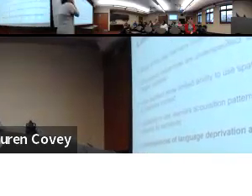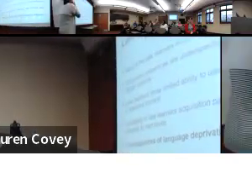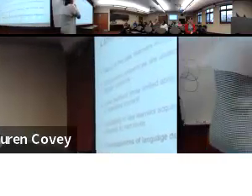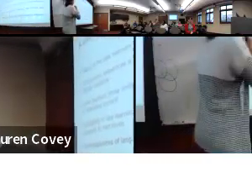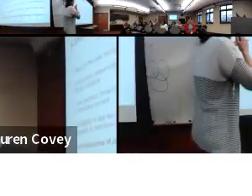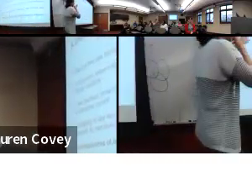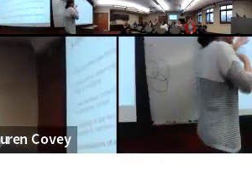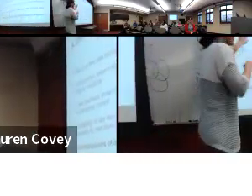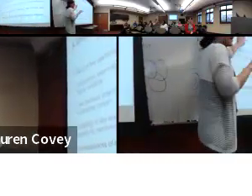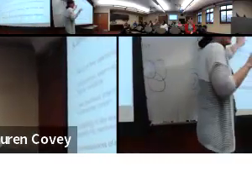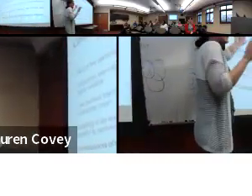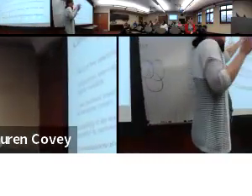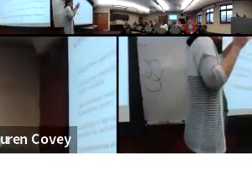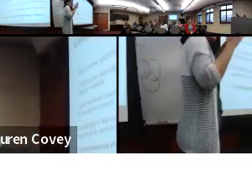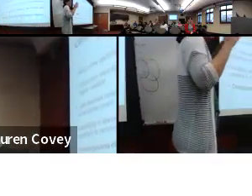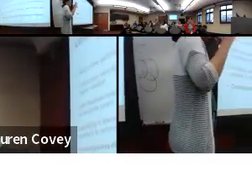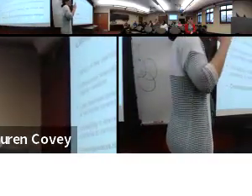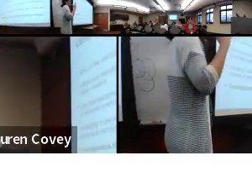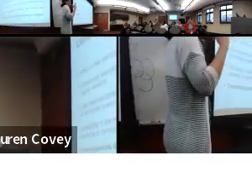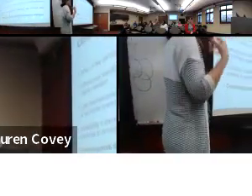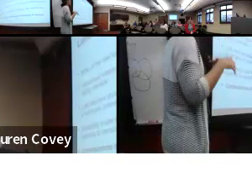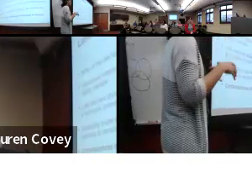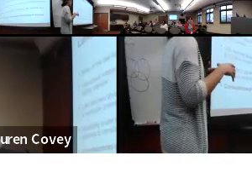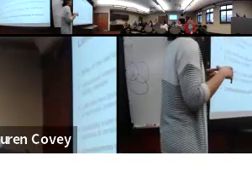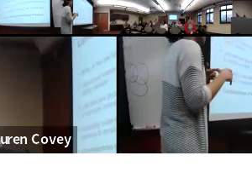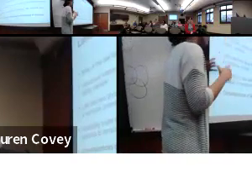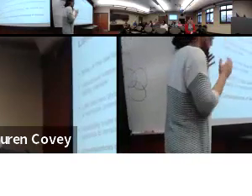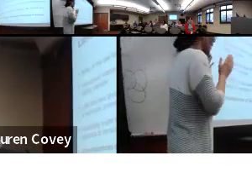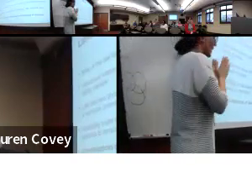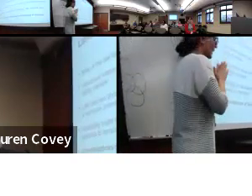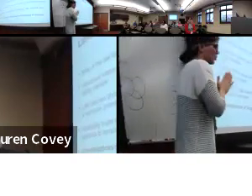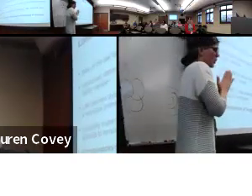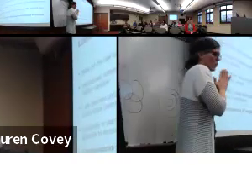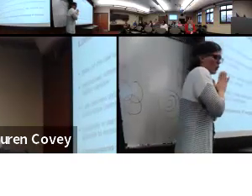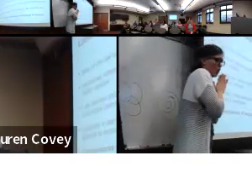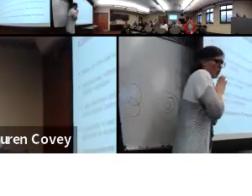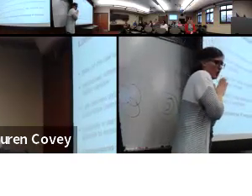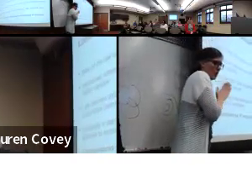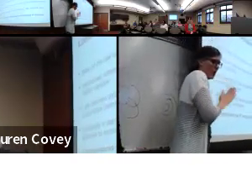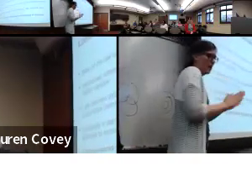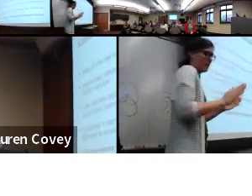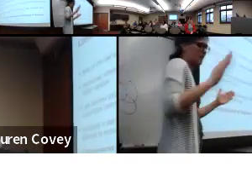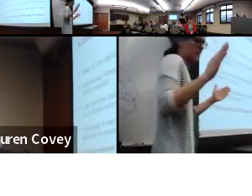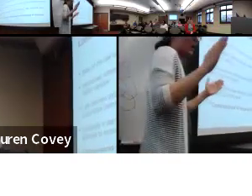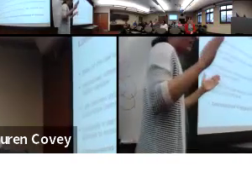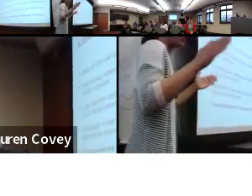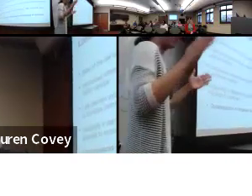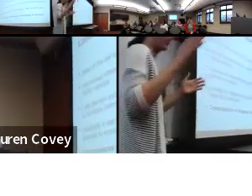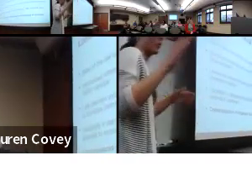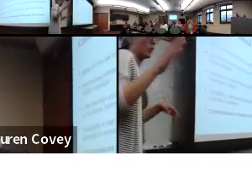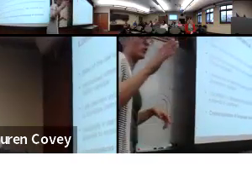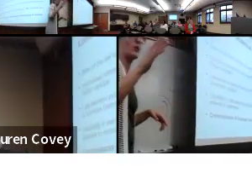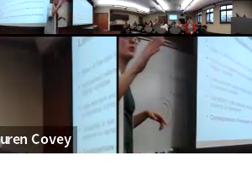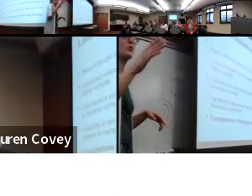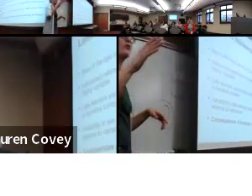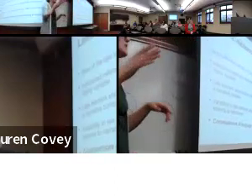those things are remarkable and suggest that to me that at least when you're much